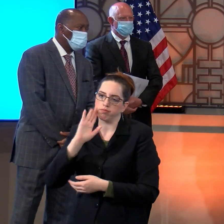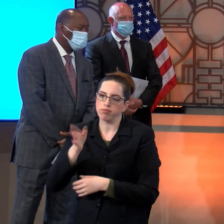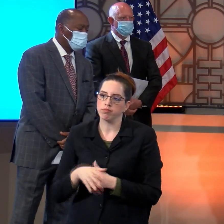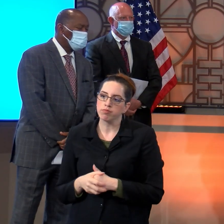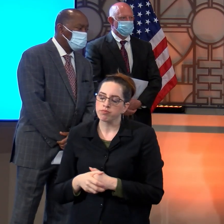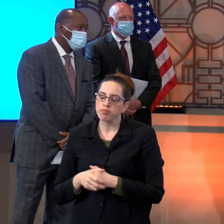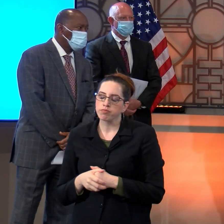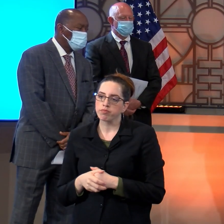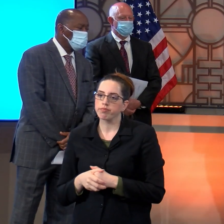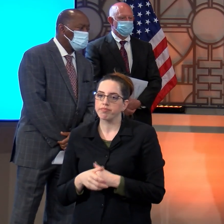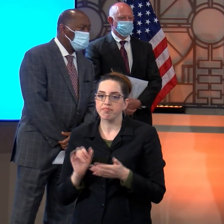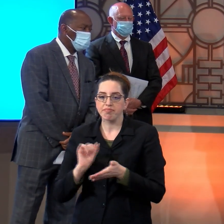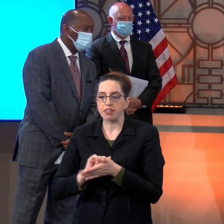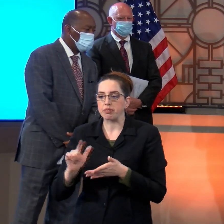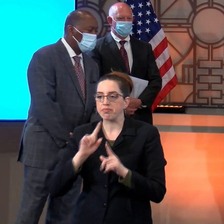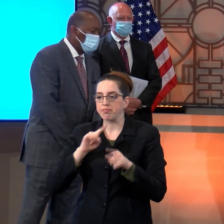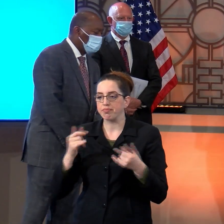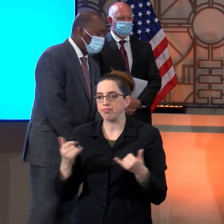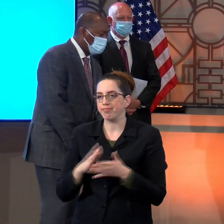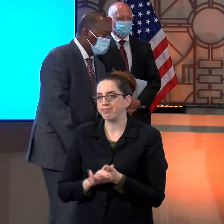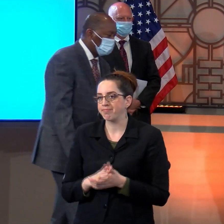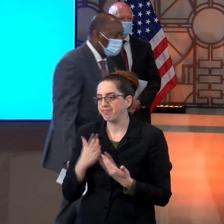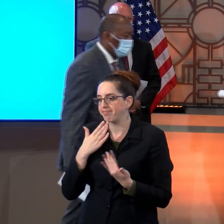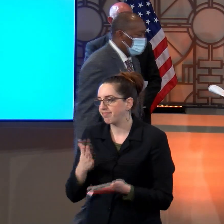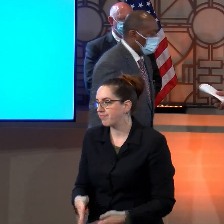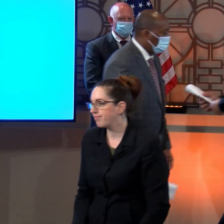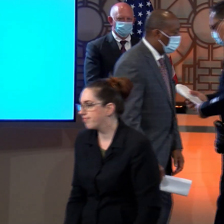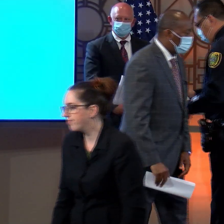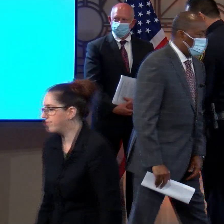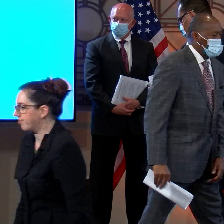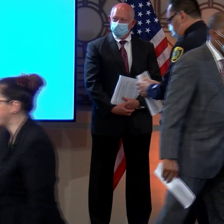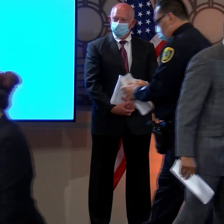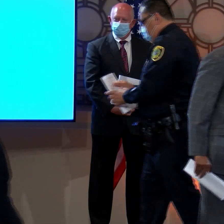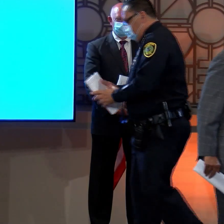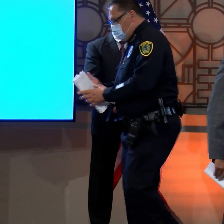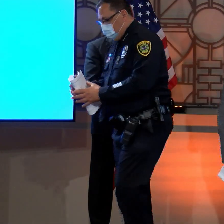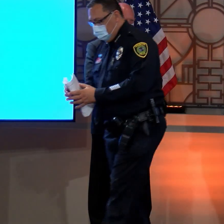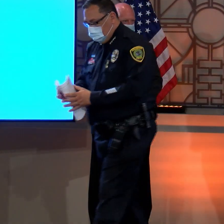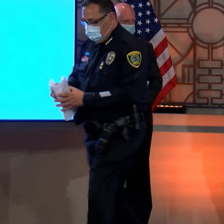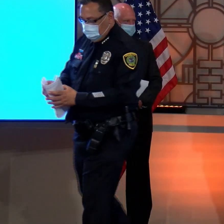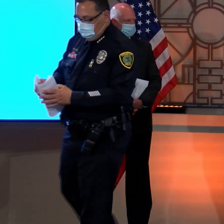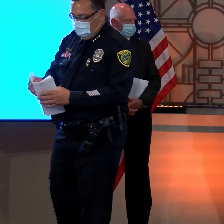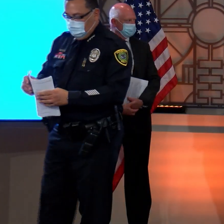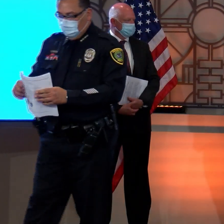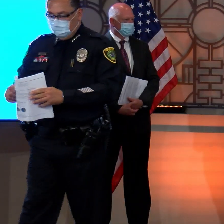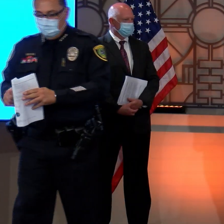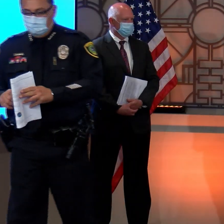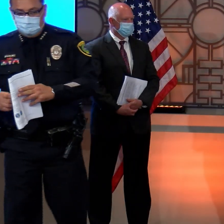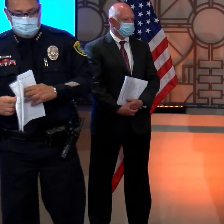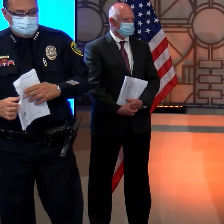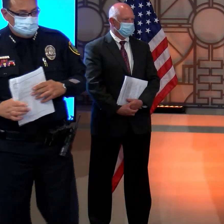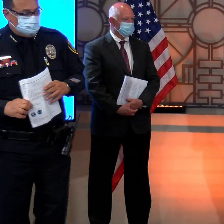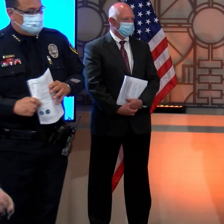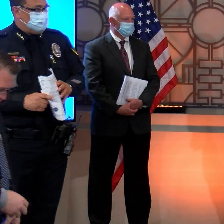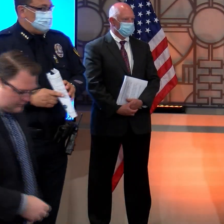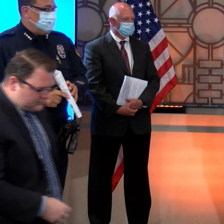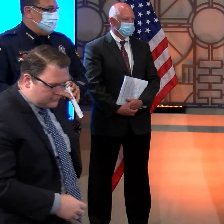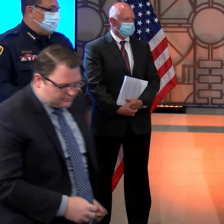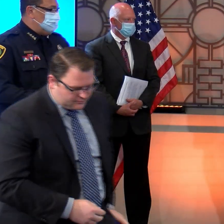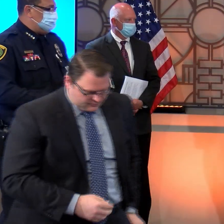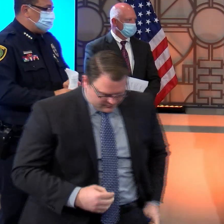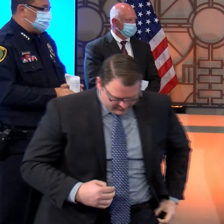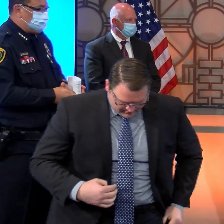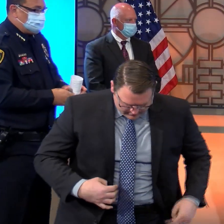significantly. And that's my report for this afternoon, Mayor. Thank you, Chief. And finally, Chief Bunick with the Office of